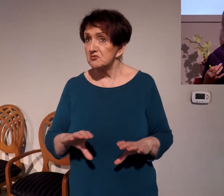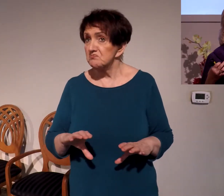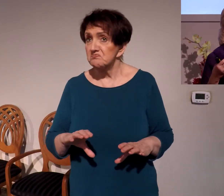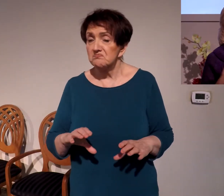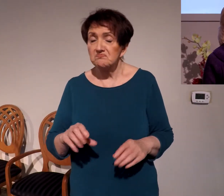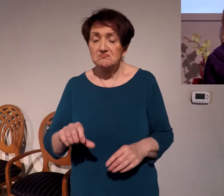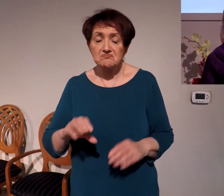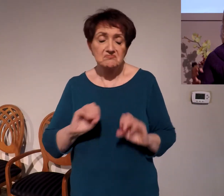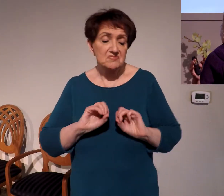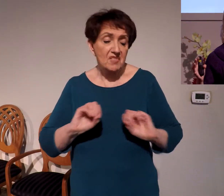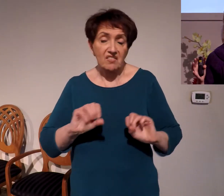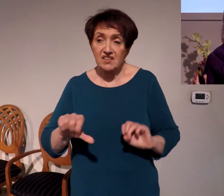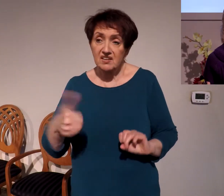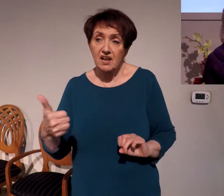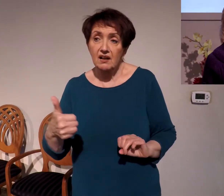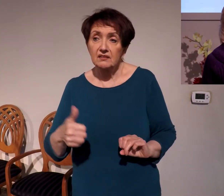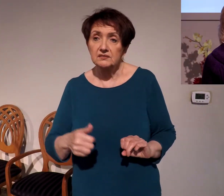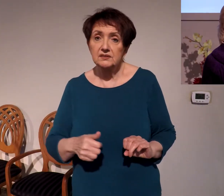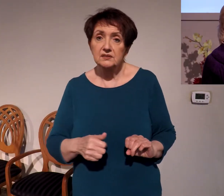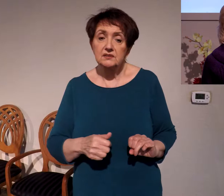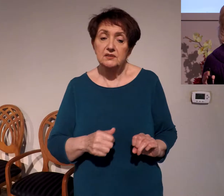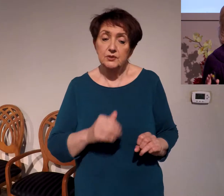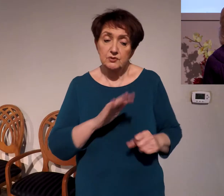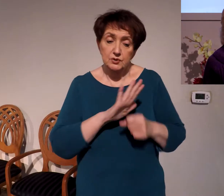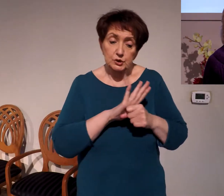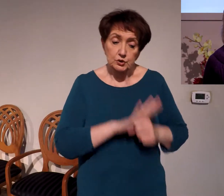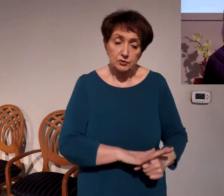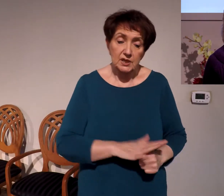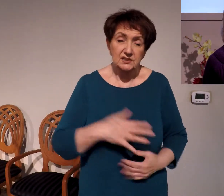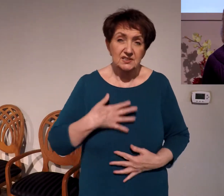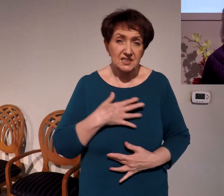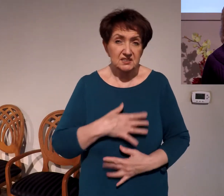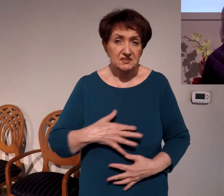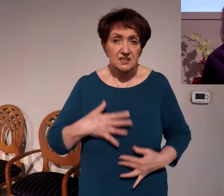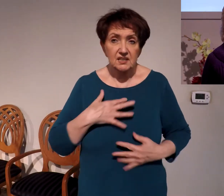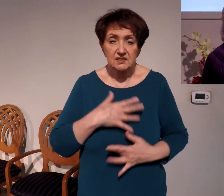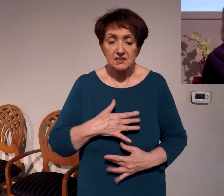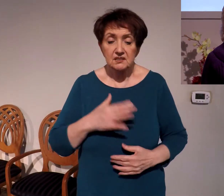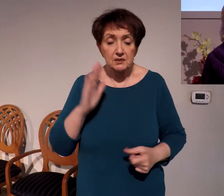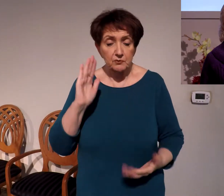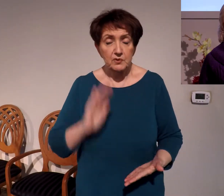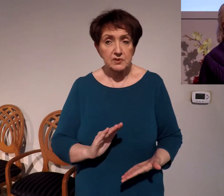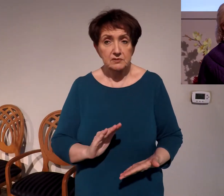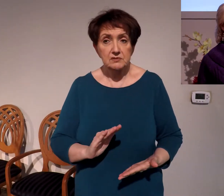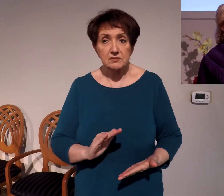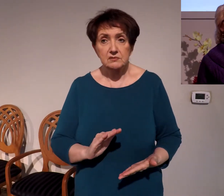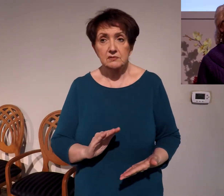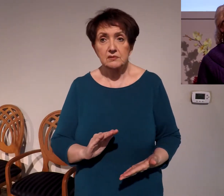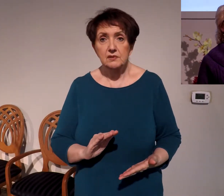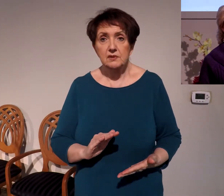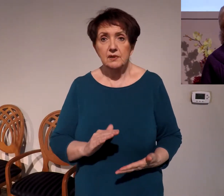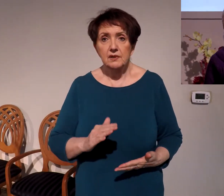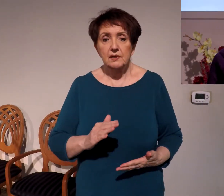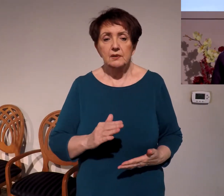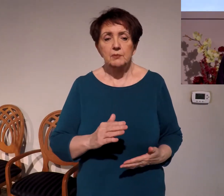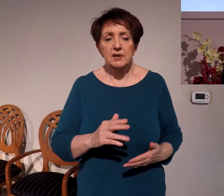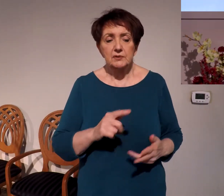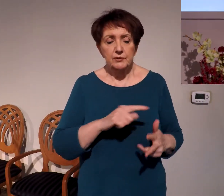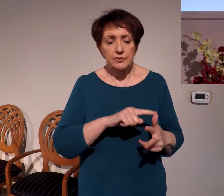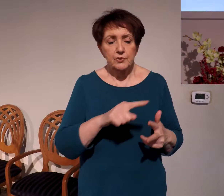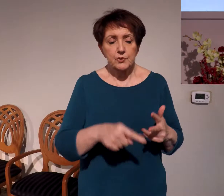all reduce our stress and anxiety simply by taking the 3